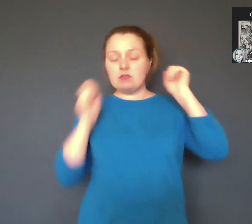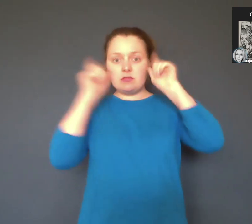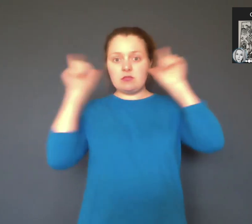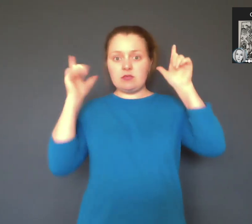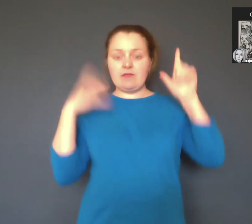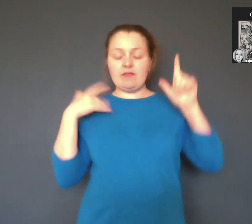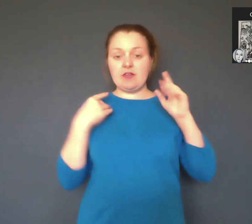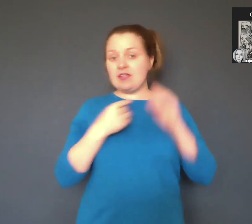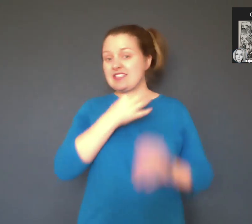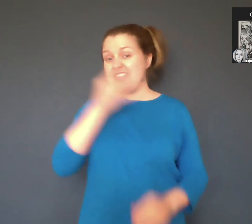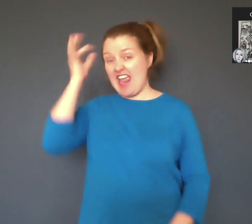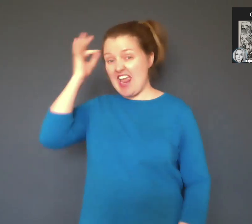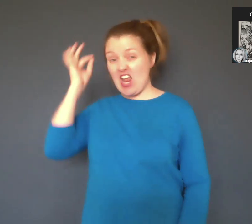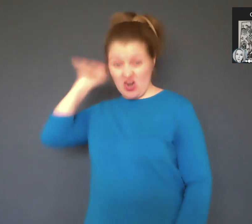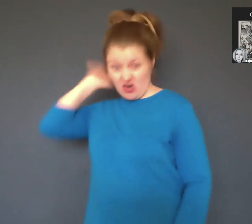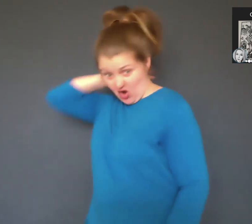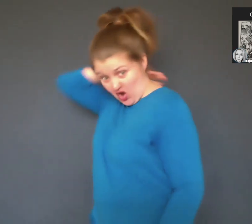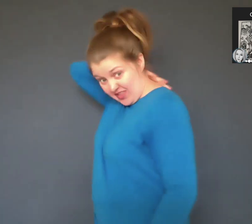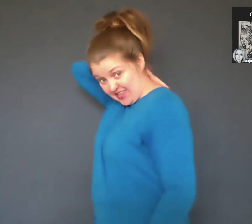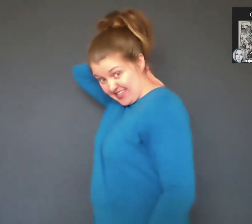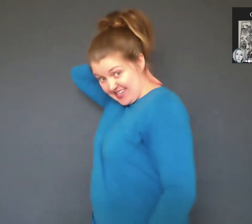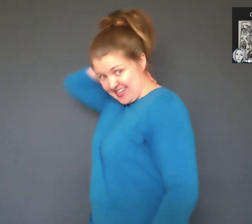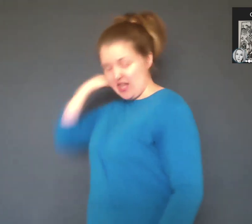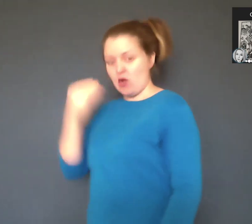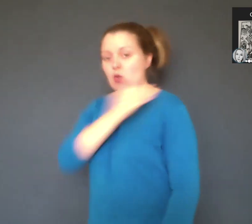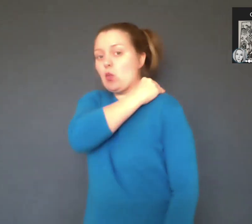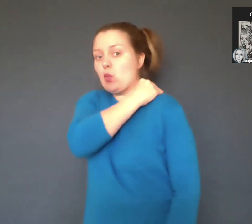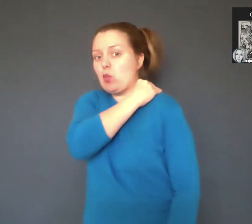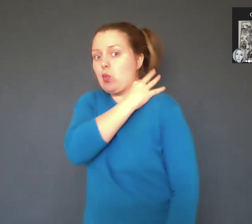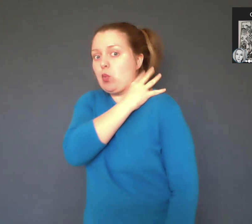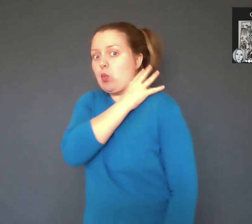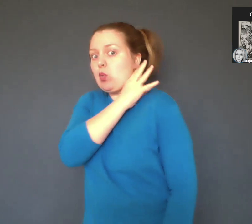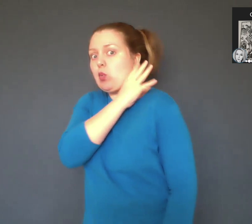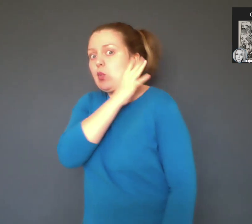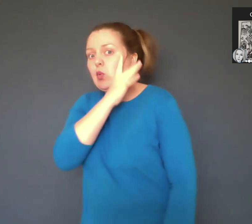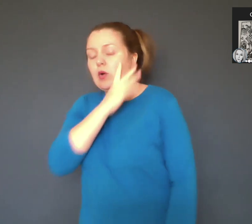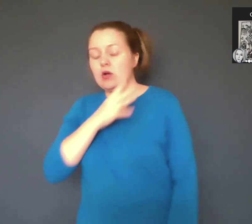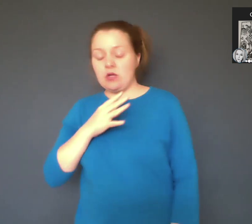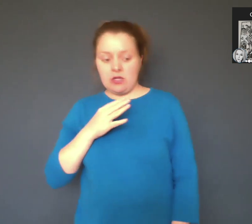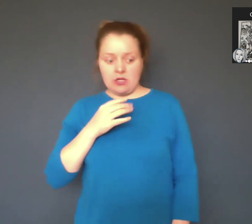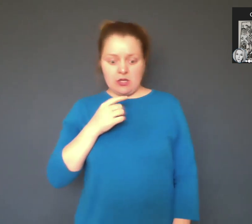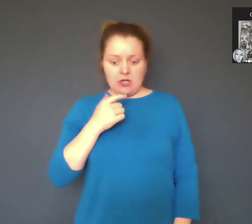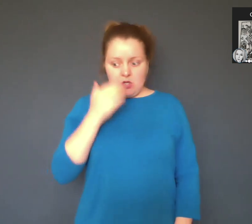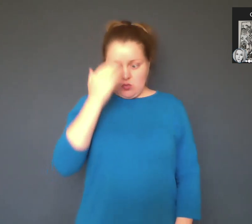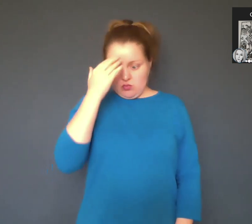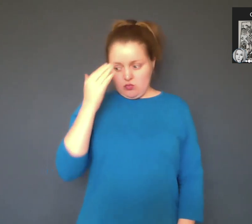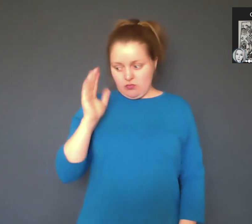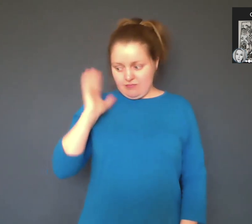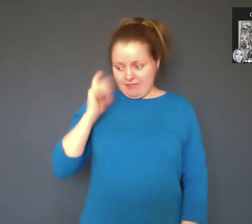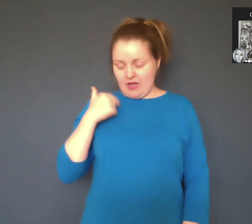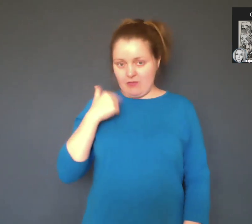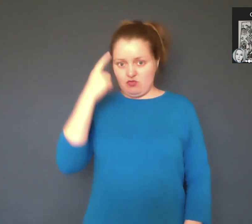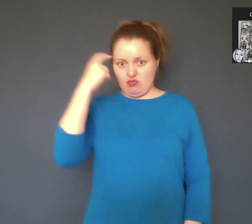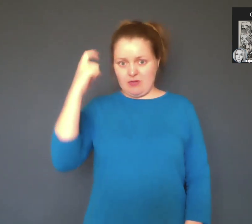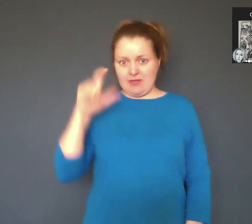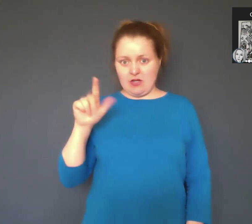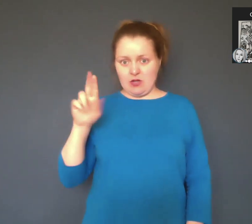Lulu. Poor, lost Lulu, dragging her misshapen body through the bushes, her flipper hand clutching the ark